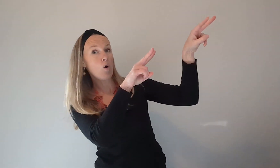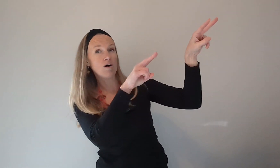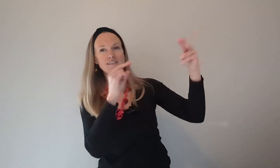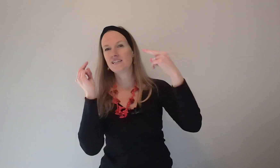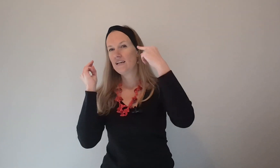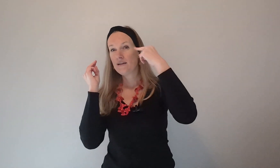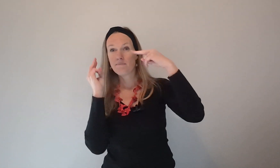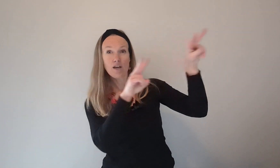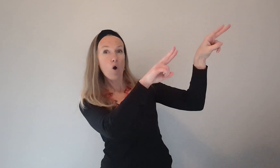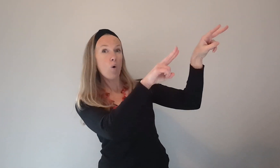behold